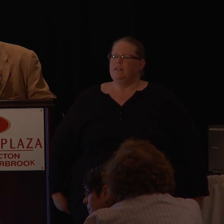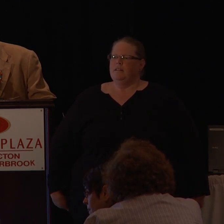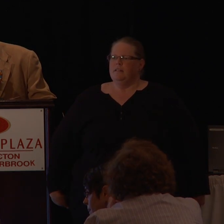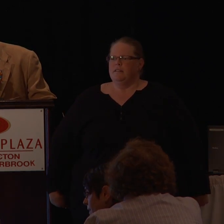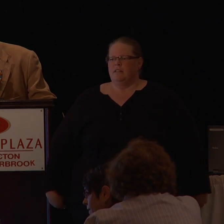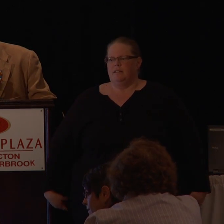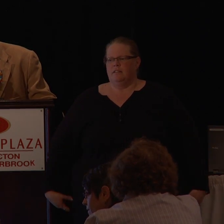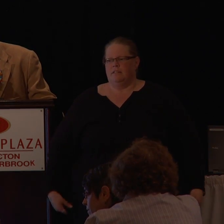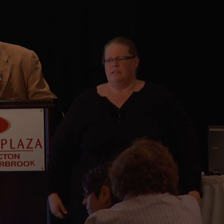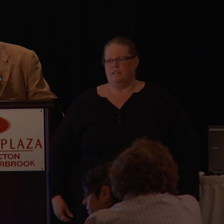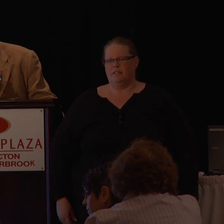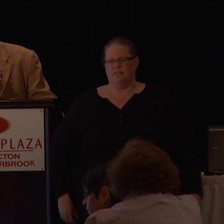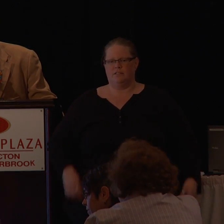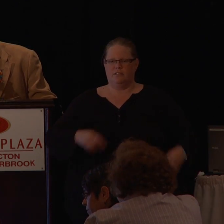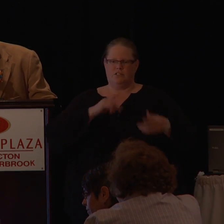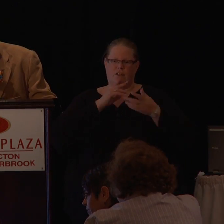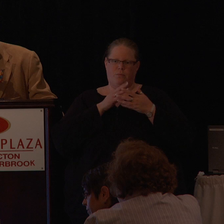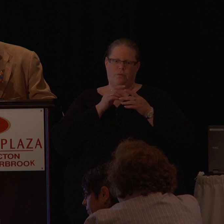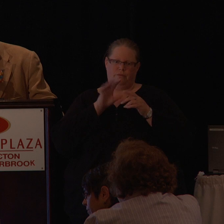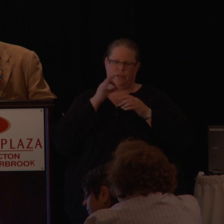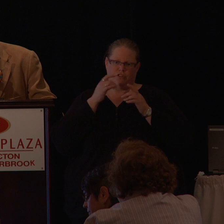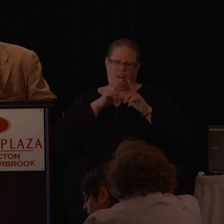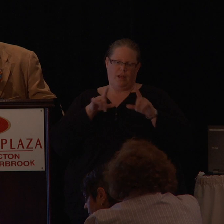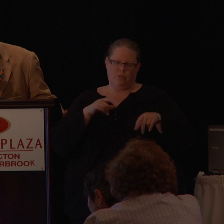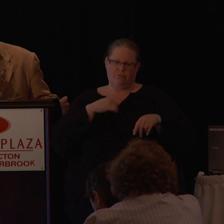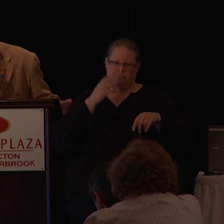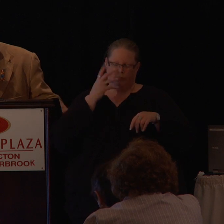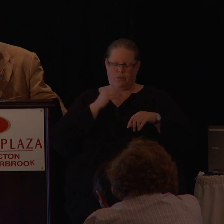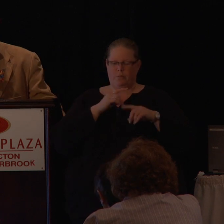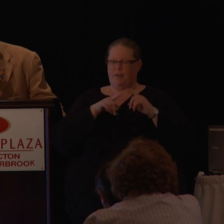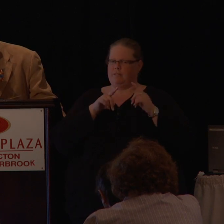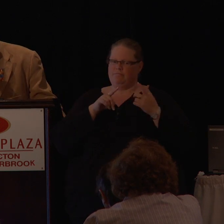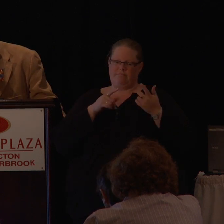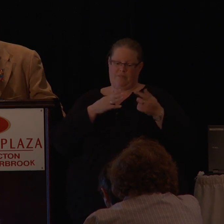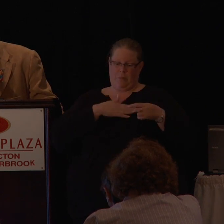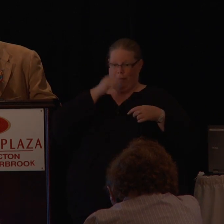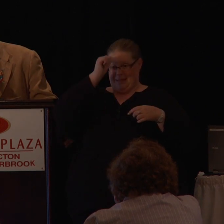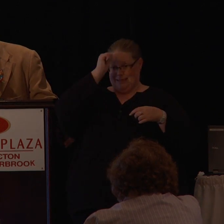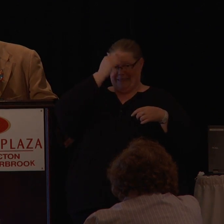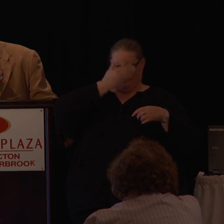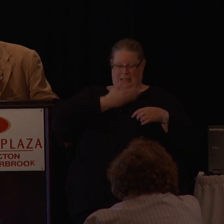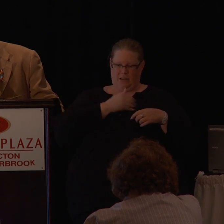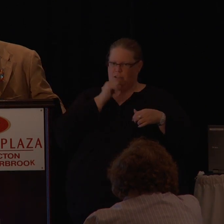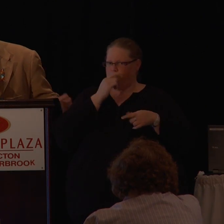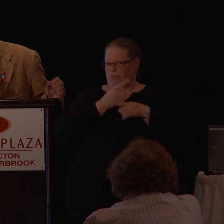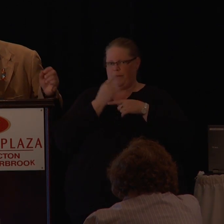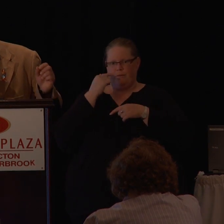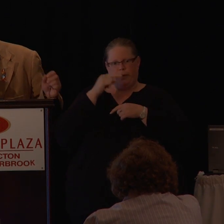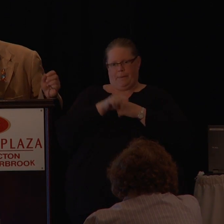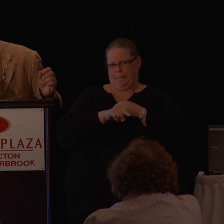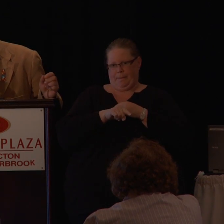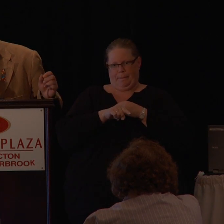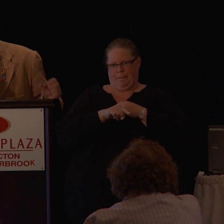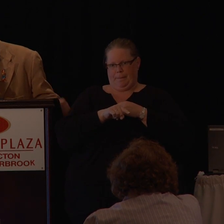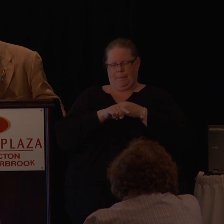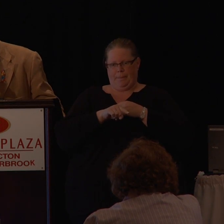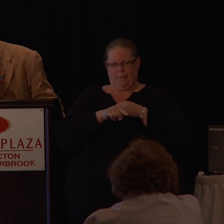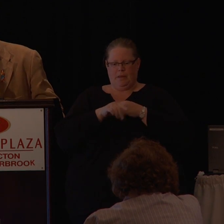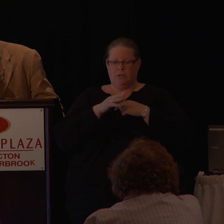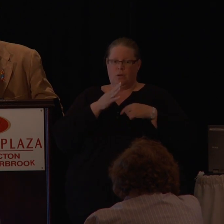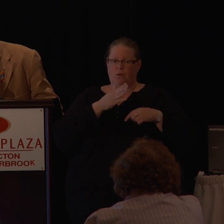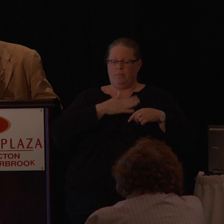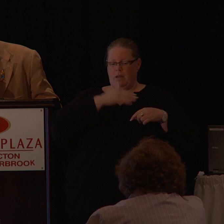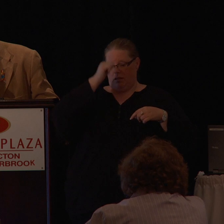beaucoup. J'adore la langue française, but it's not the right thing to do necessarily for a child who has very